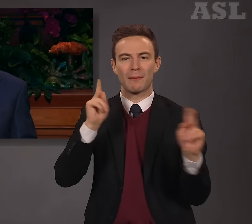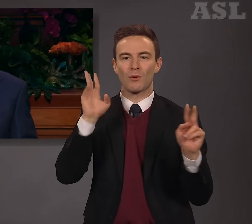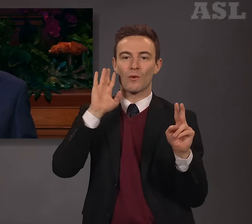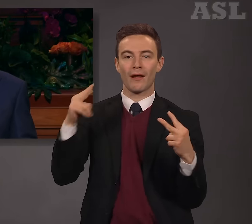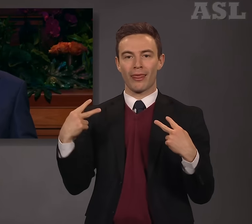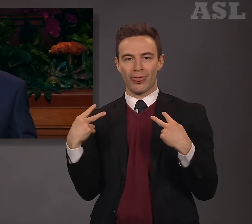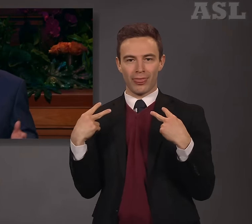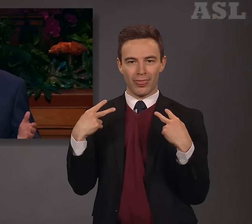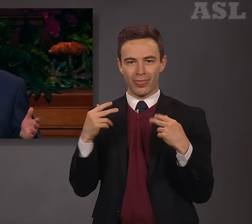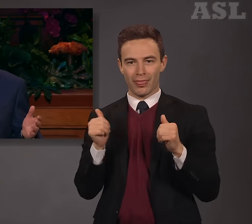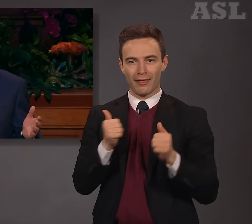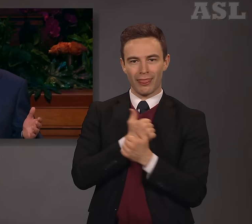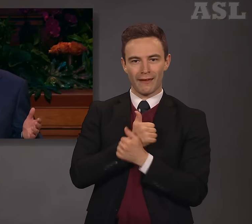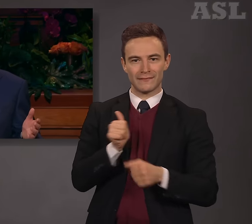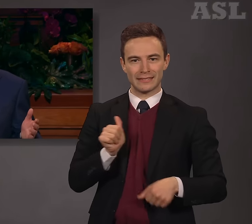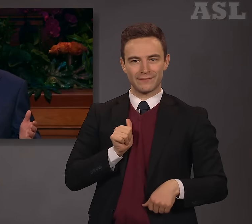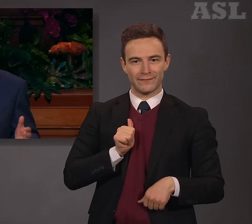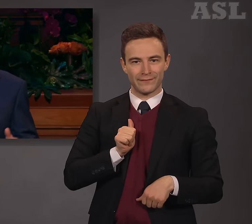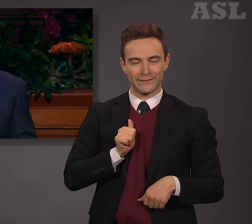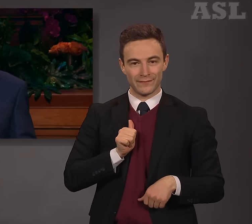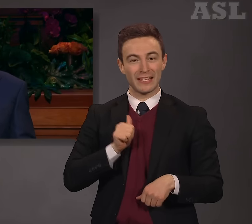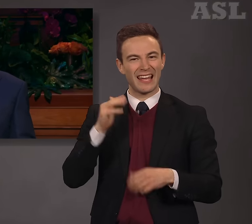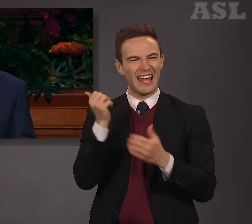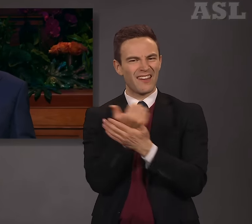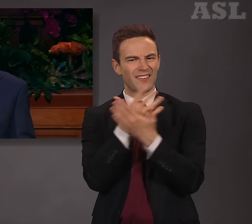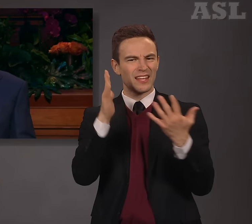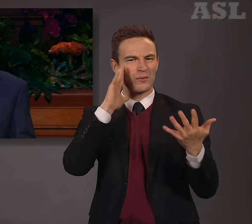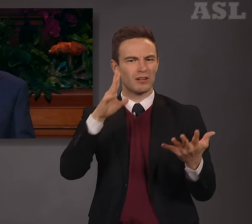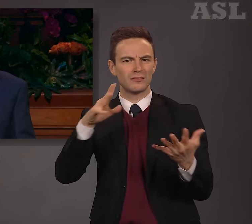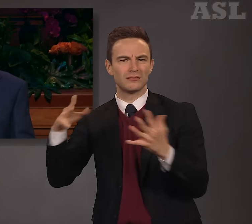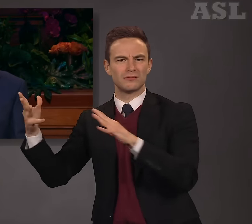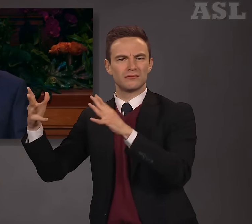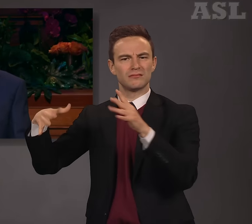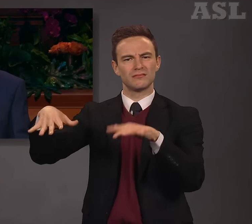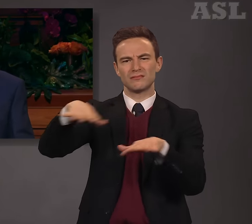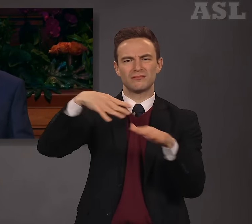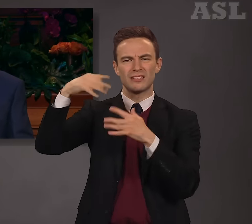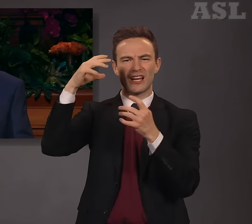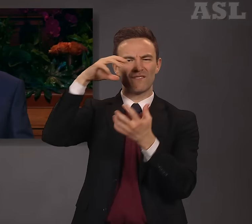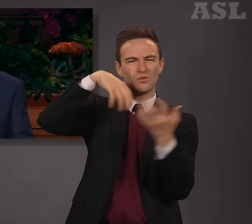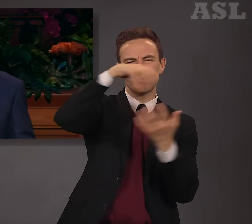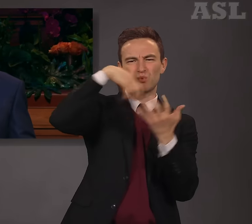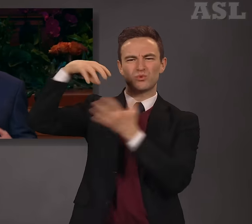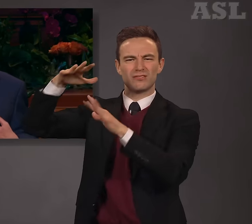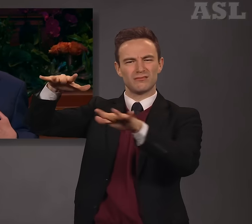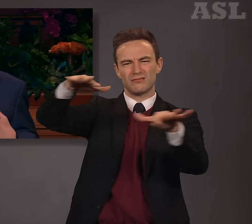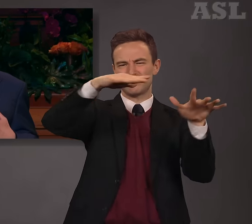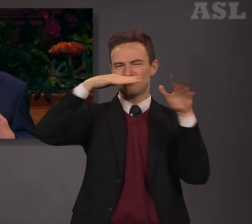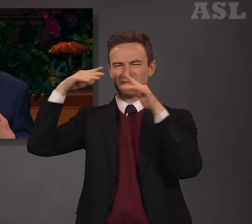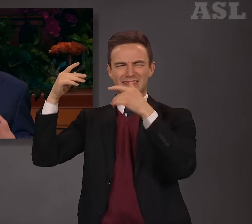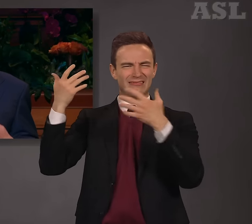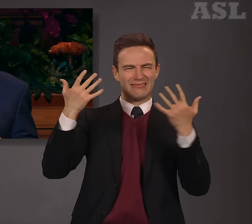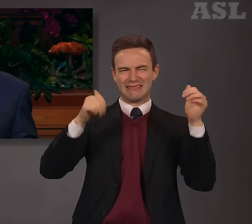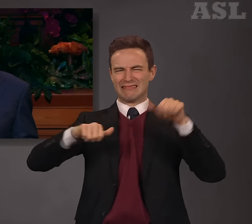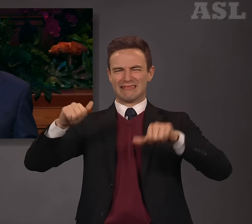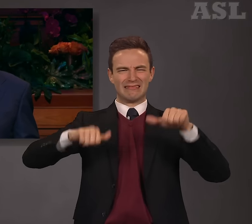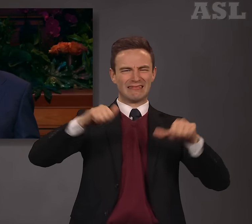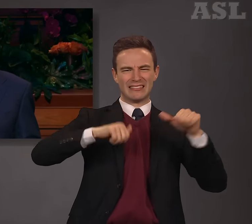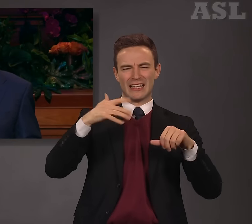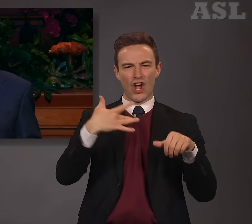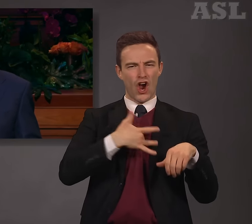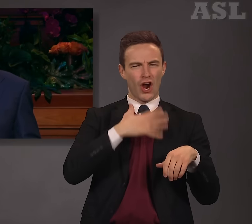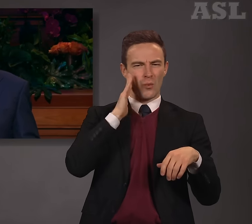selves. All things would be in commotion. Confusion would abound, and men's hearts would fail